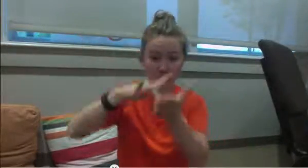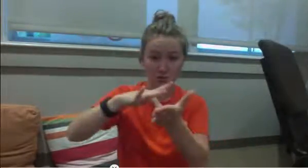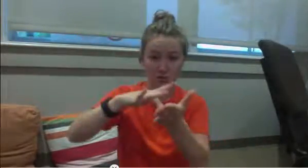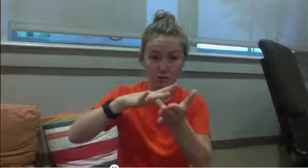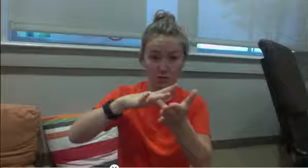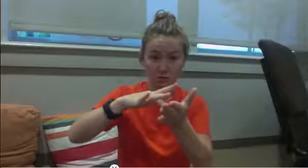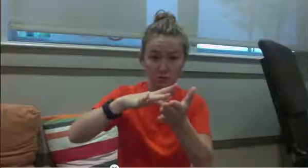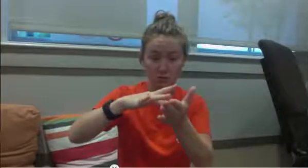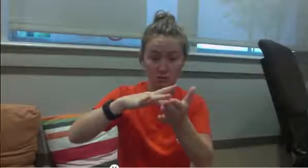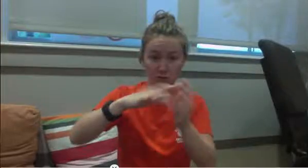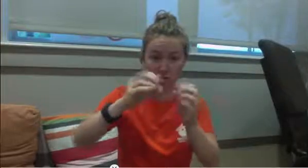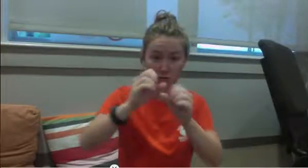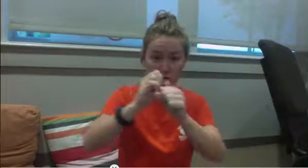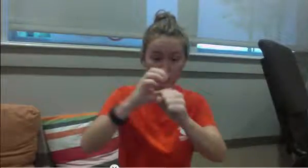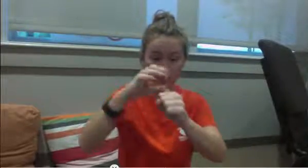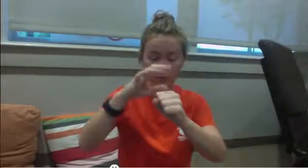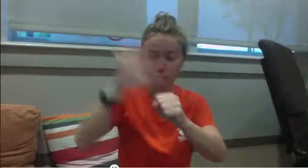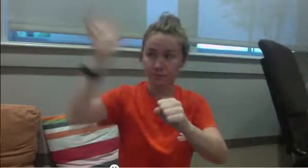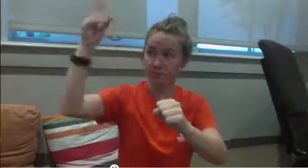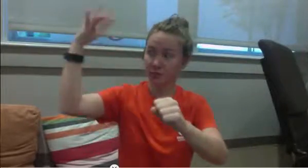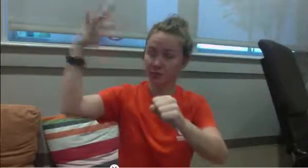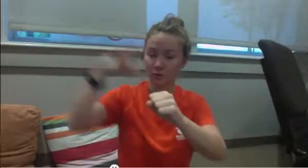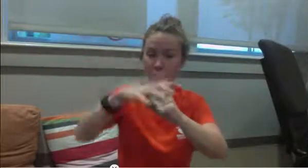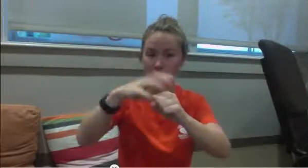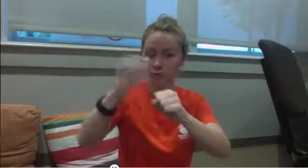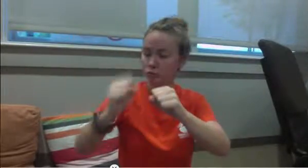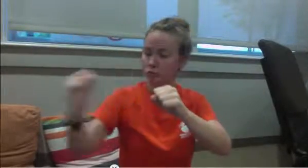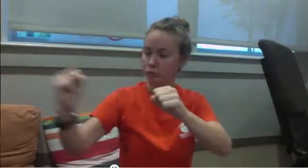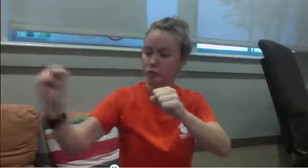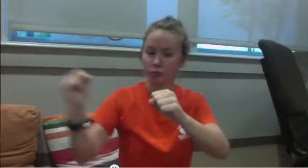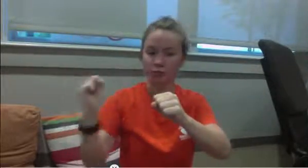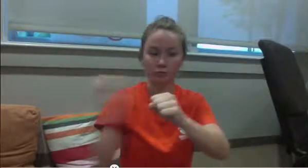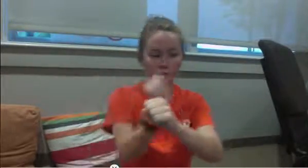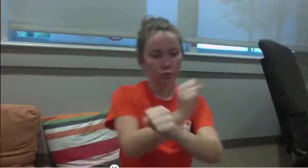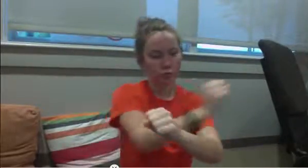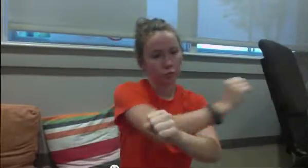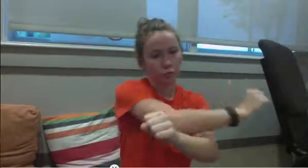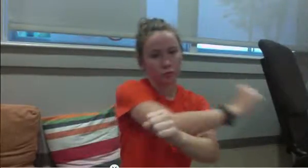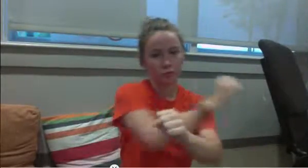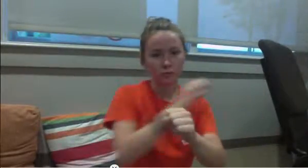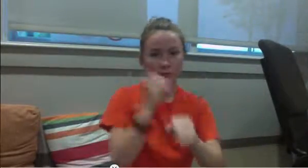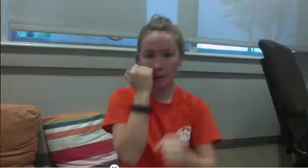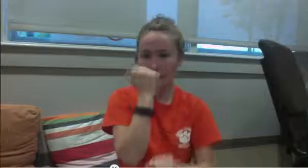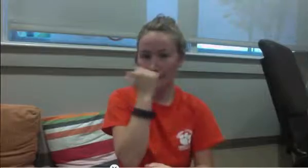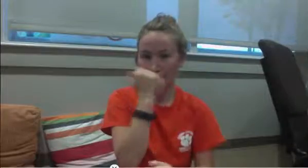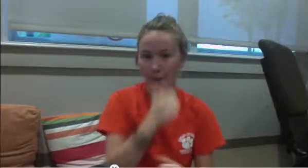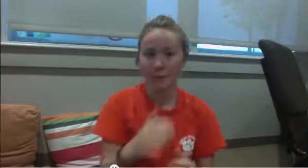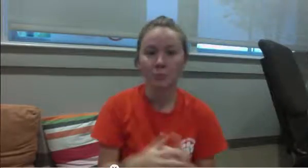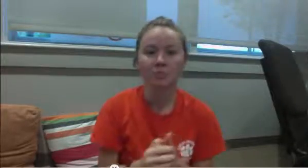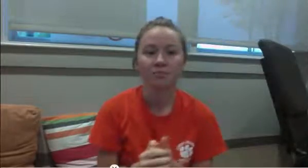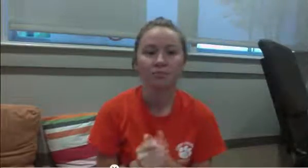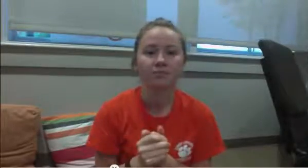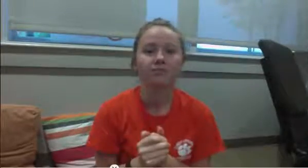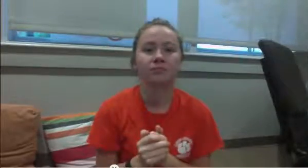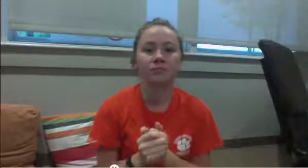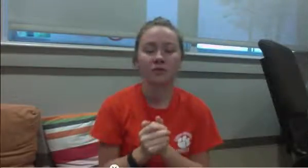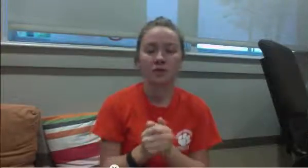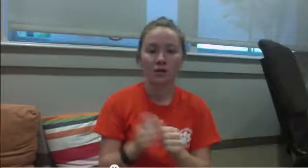discovered that the sun was actually in the middle of the solar system and that everything rotated around that.